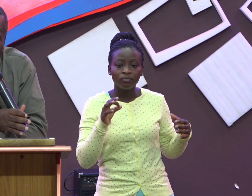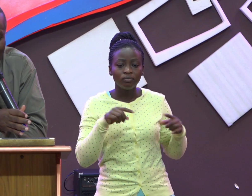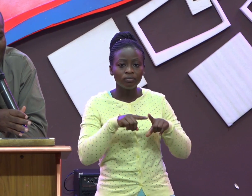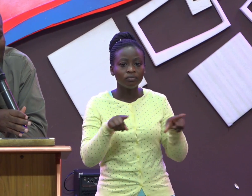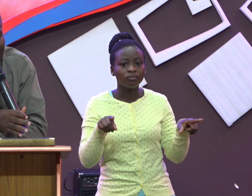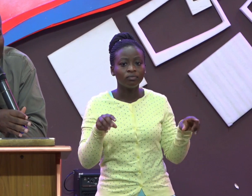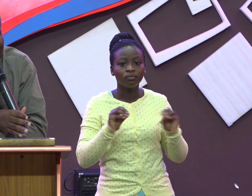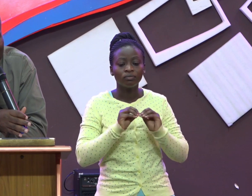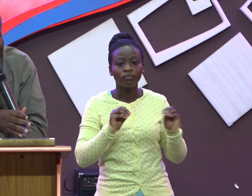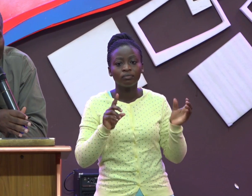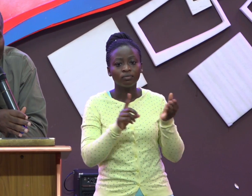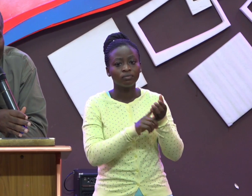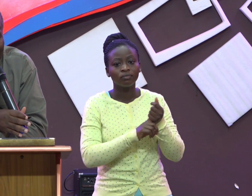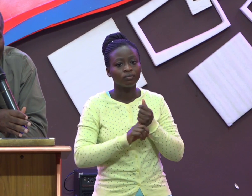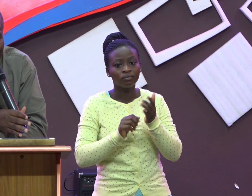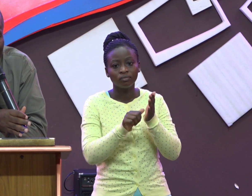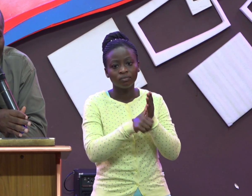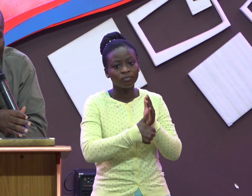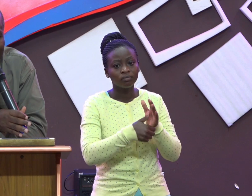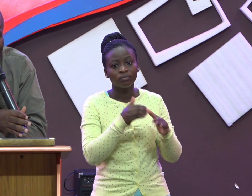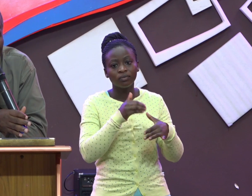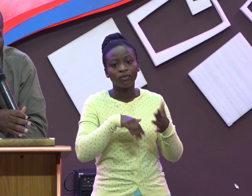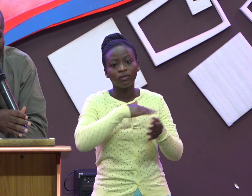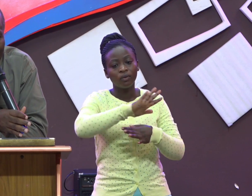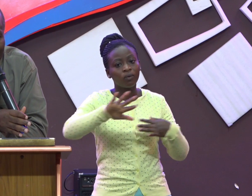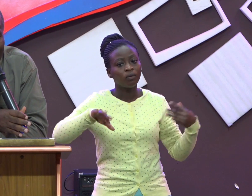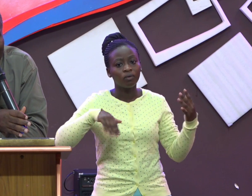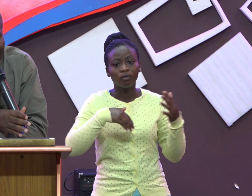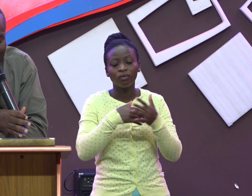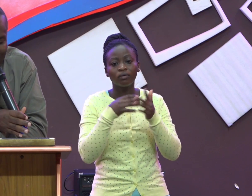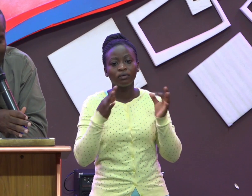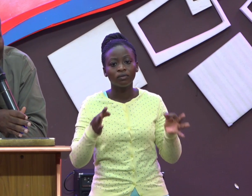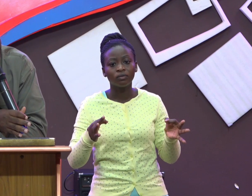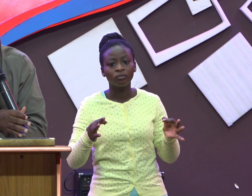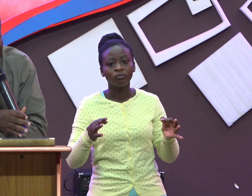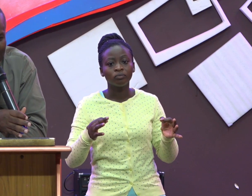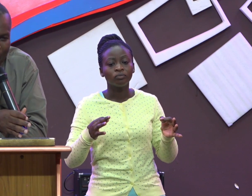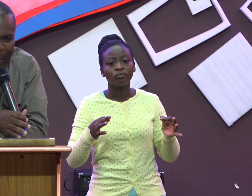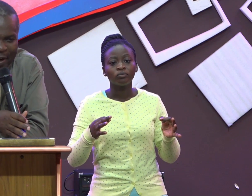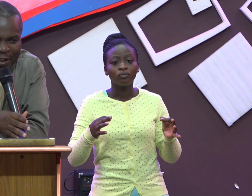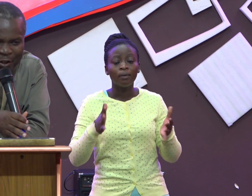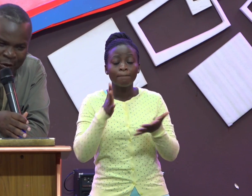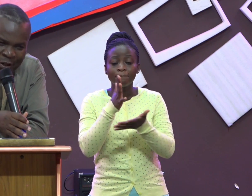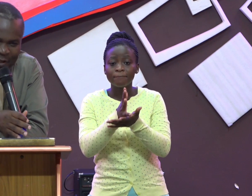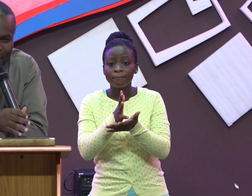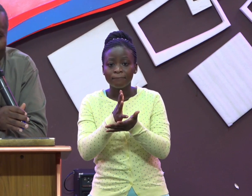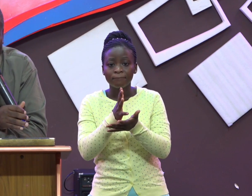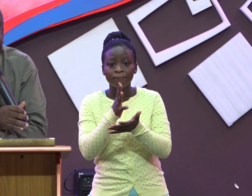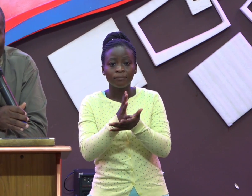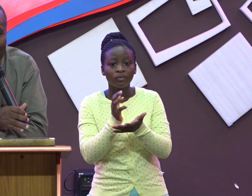problems in the world. In all issues, we would always overcome. Because of the